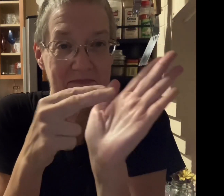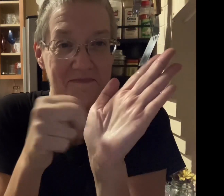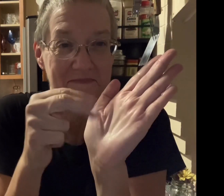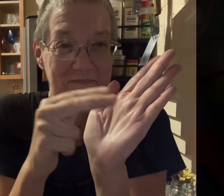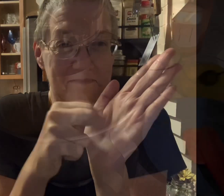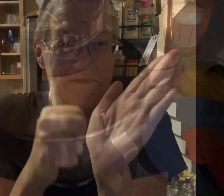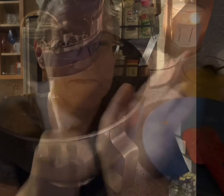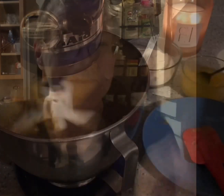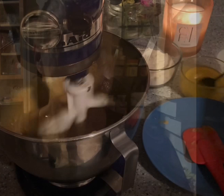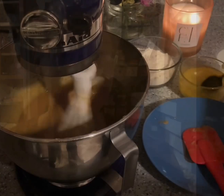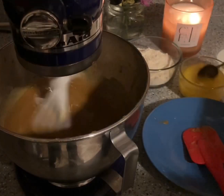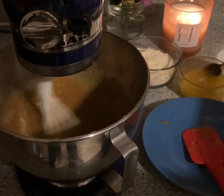Now we're going to add the butter.